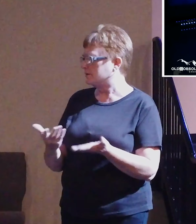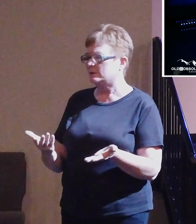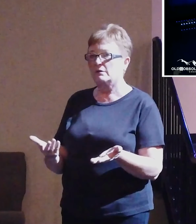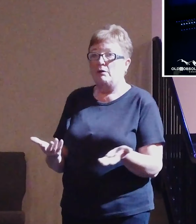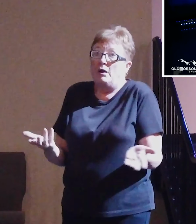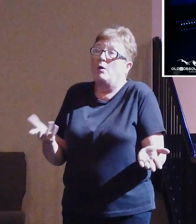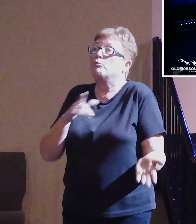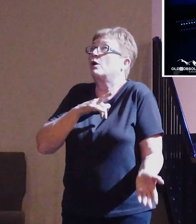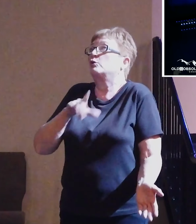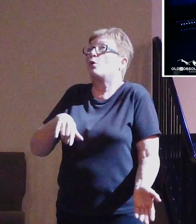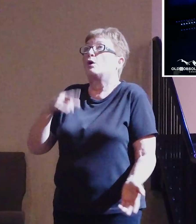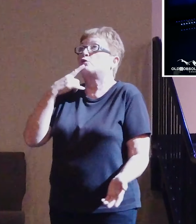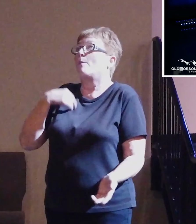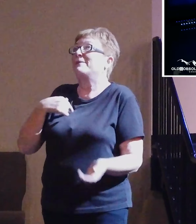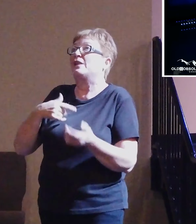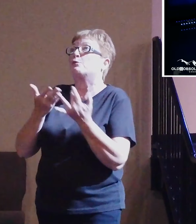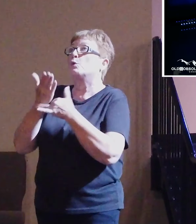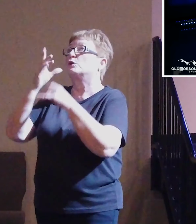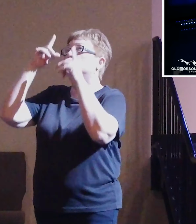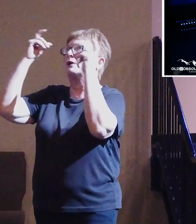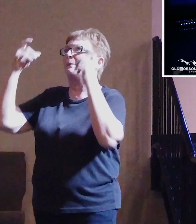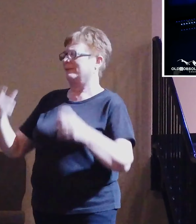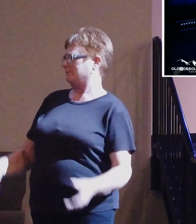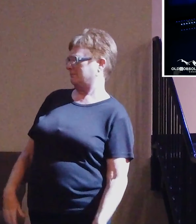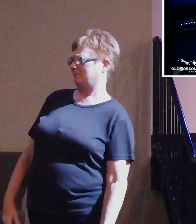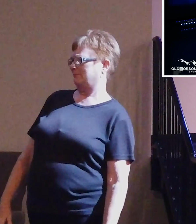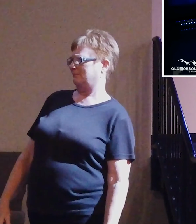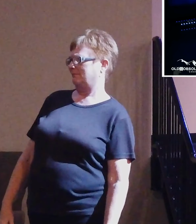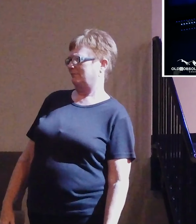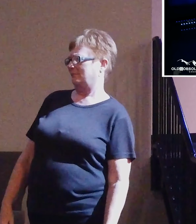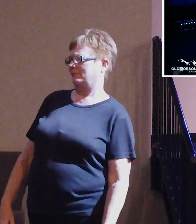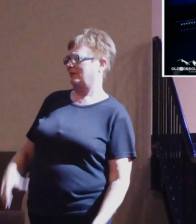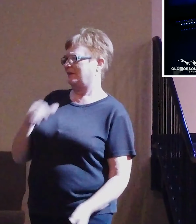the Lord told me in a dream. Well, that doesn't cut it.